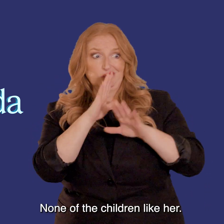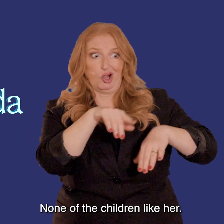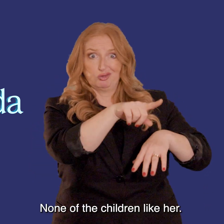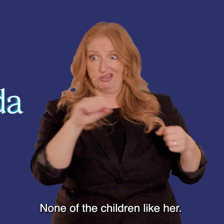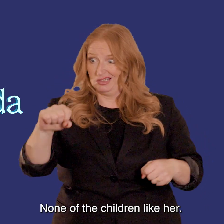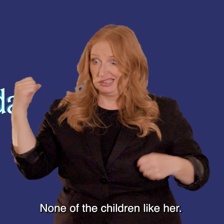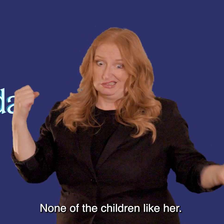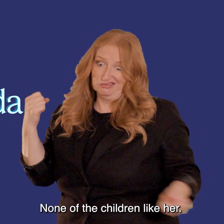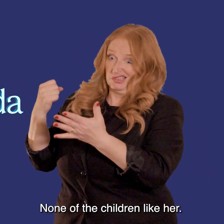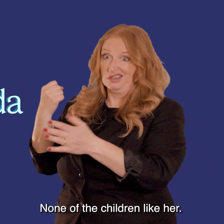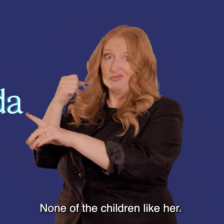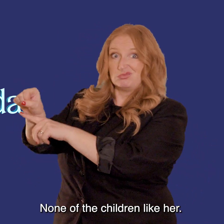None of the children like her.